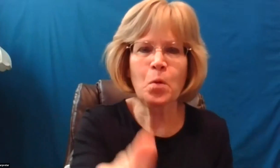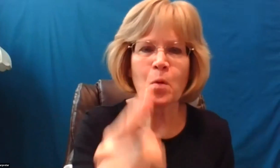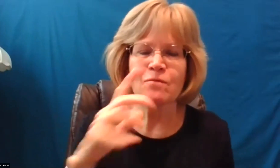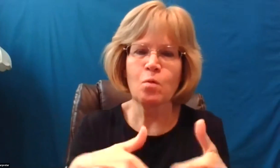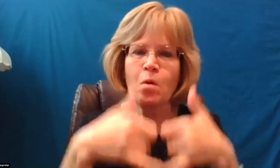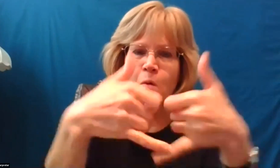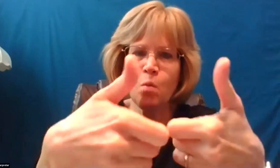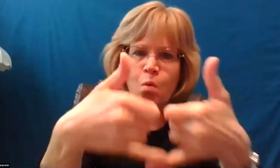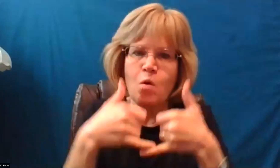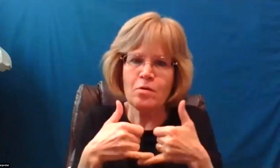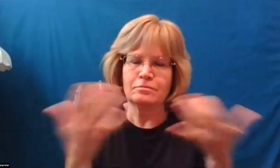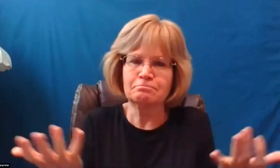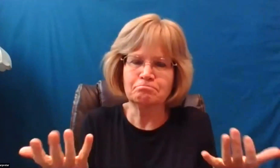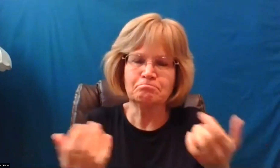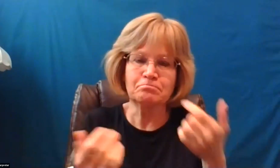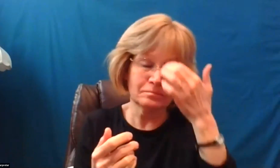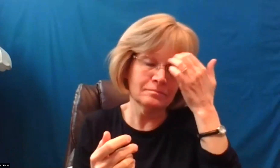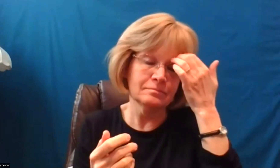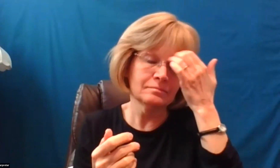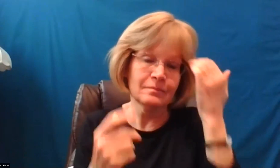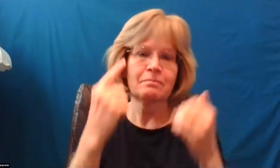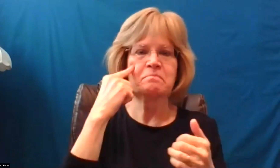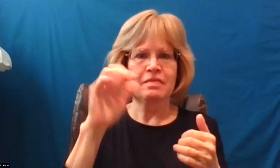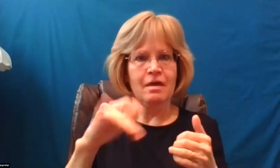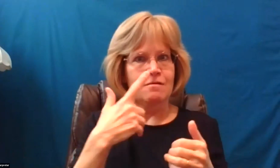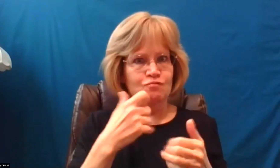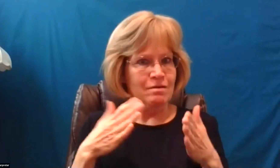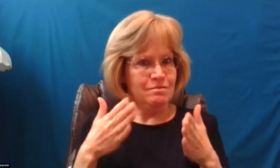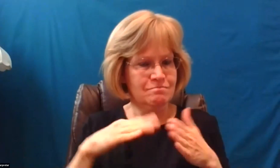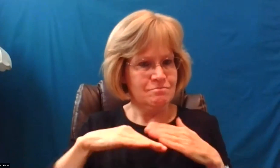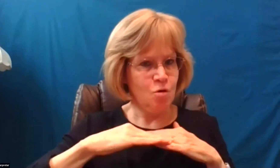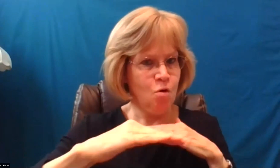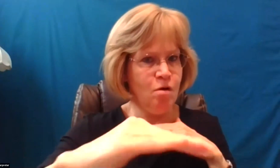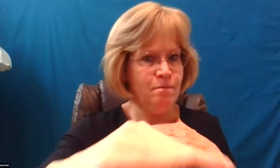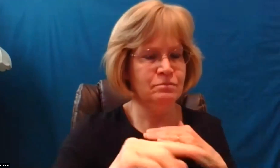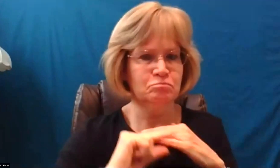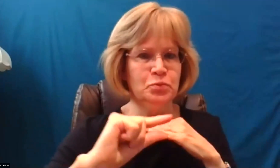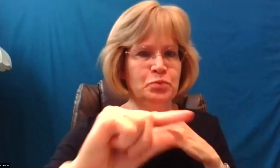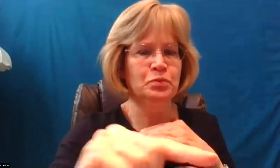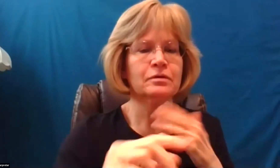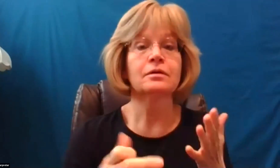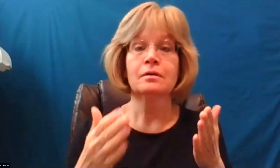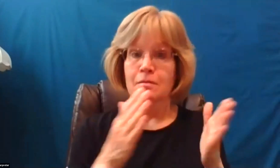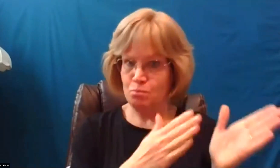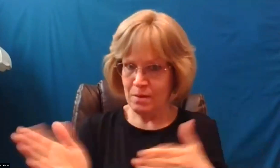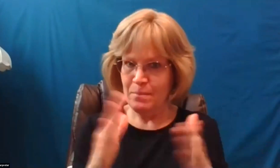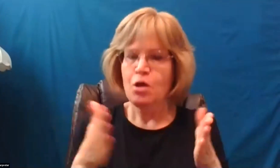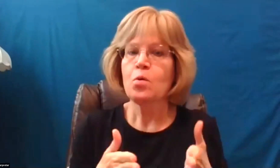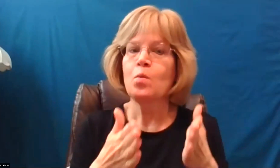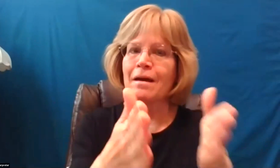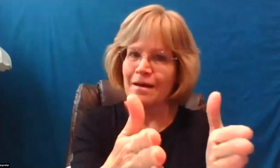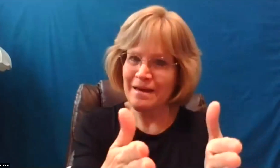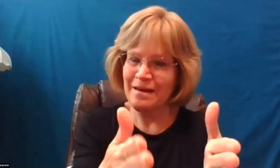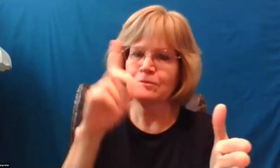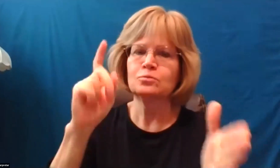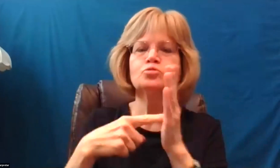awards program. Well, when we think about that red carpet, it's preparing a way. It shows them the way that they should